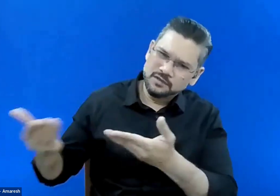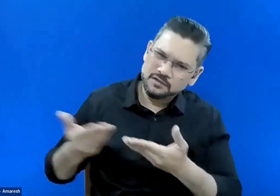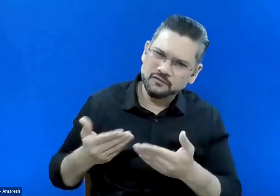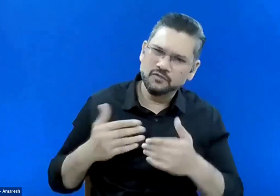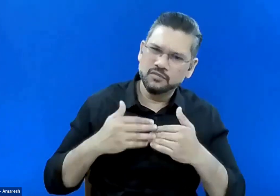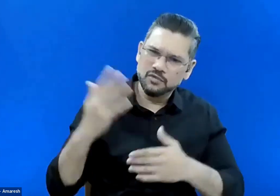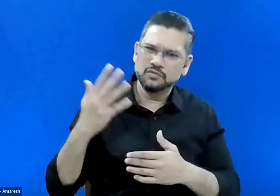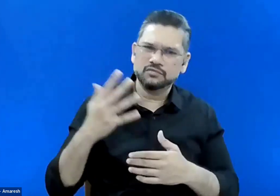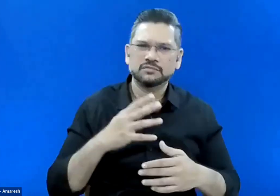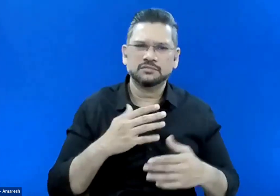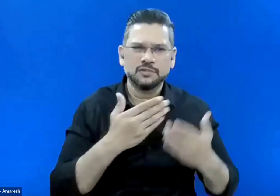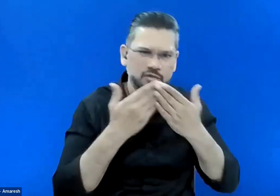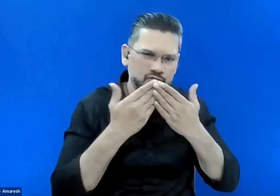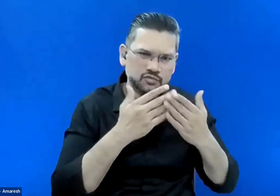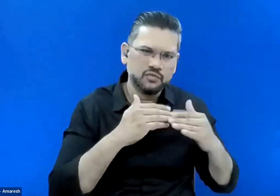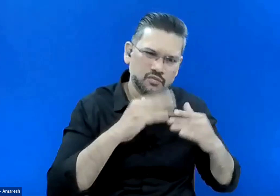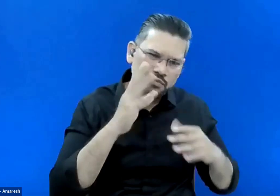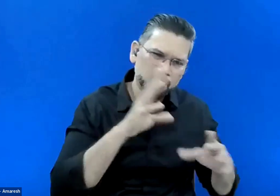inclusive education.